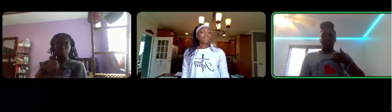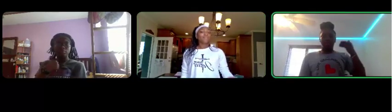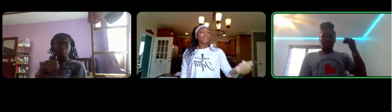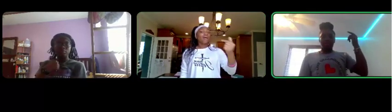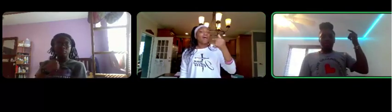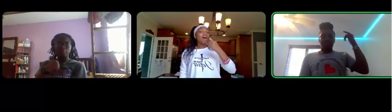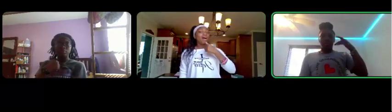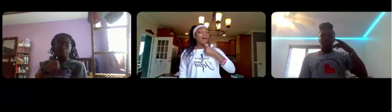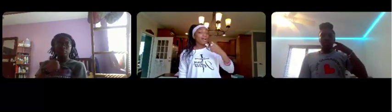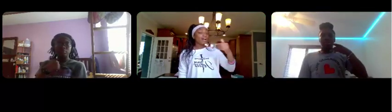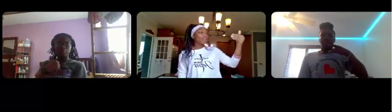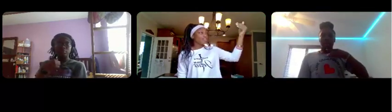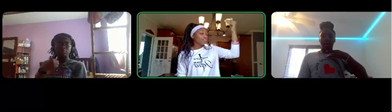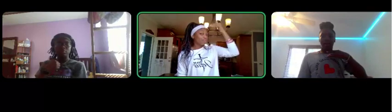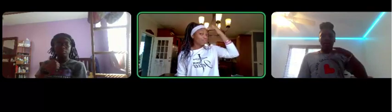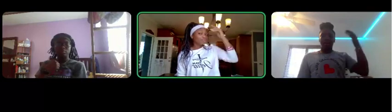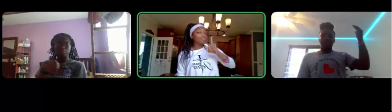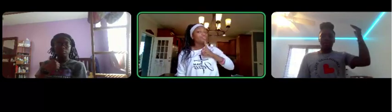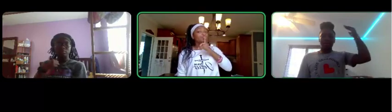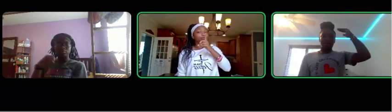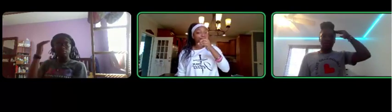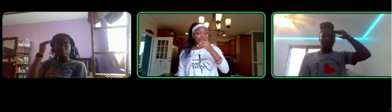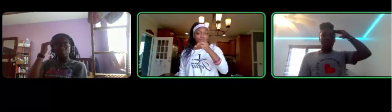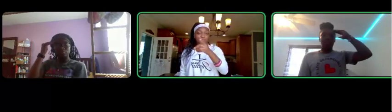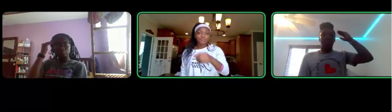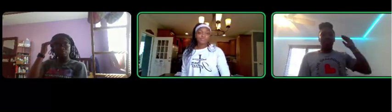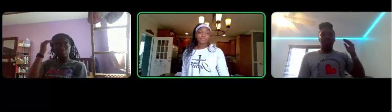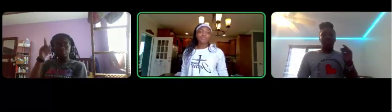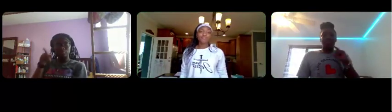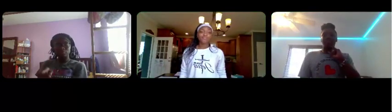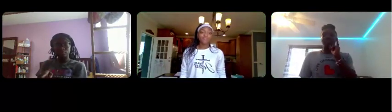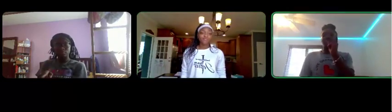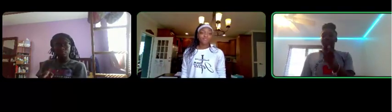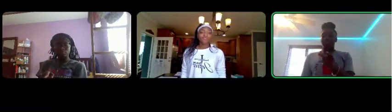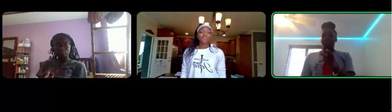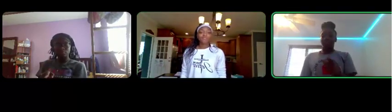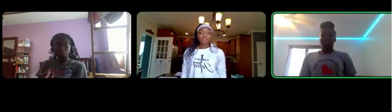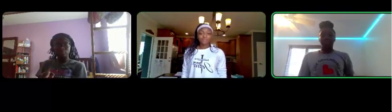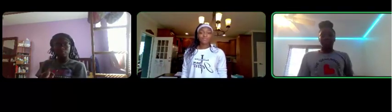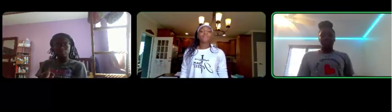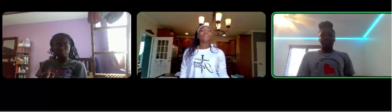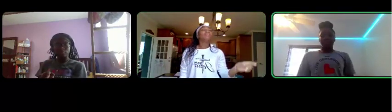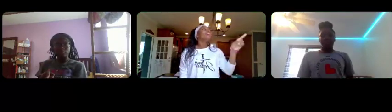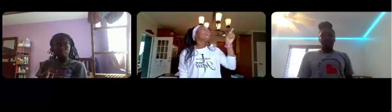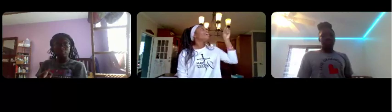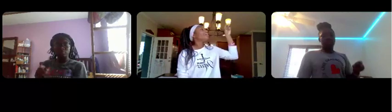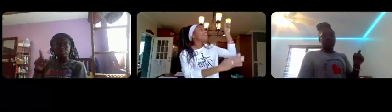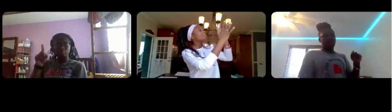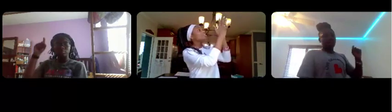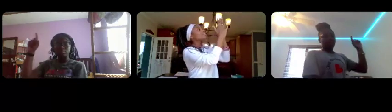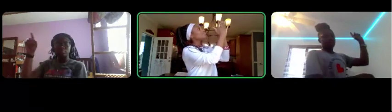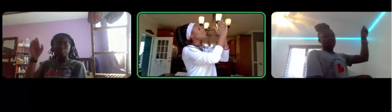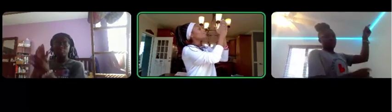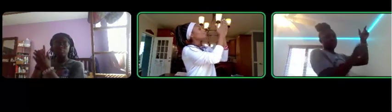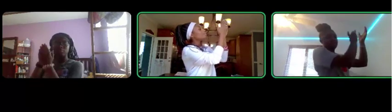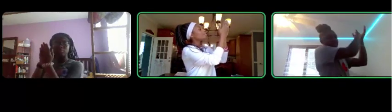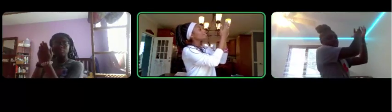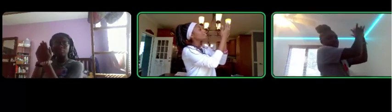me. I know true. I know true. His word